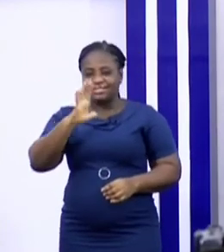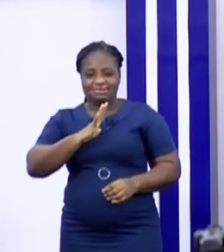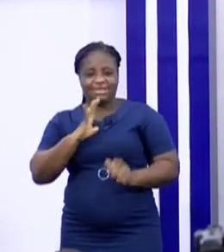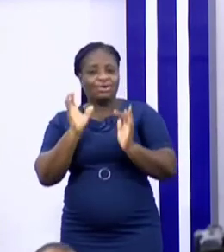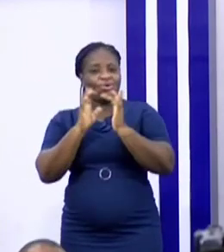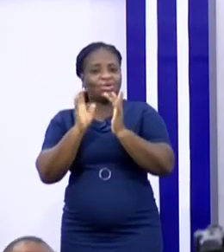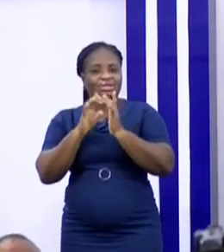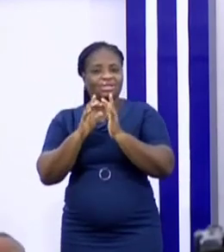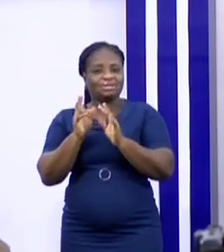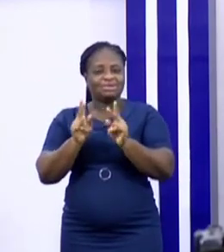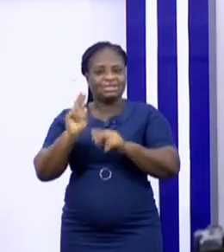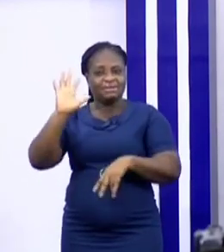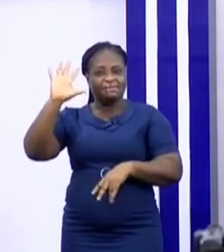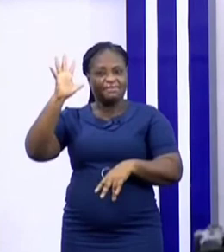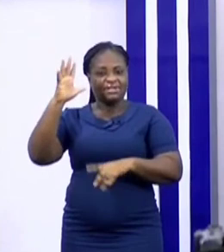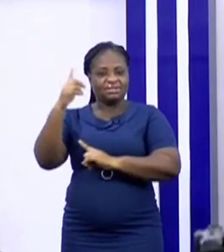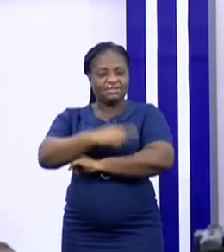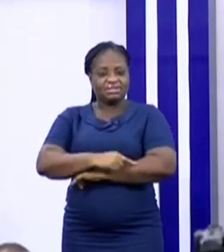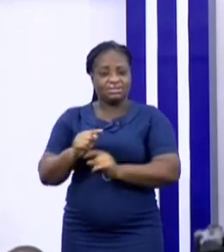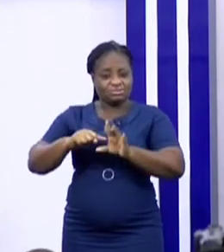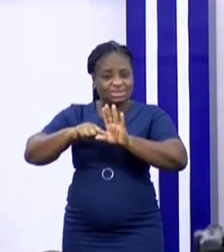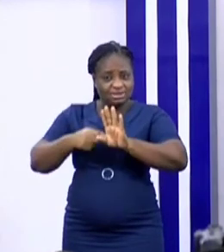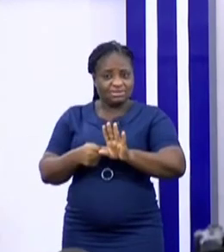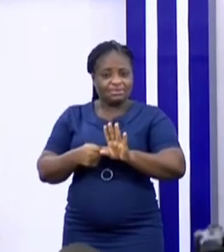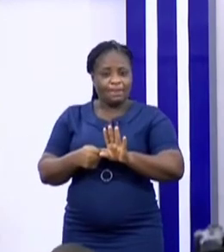tracing, I think today is the 5th or so day since we started.